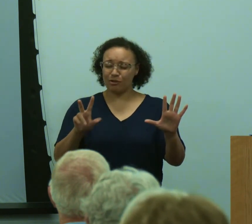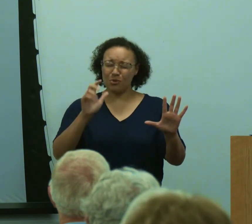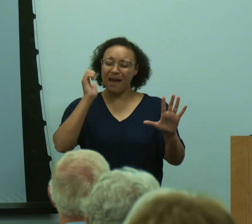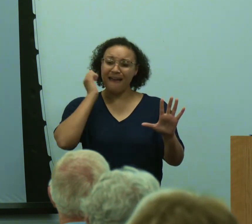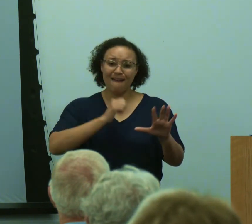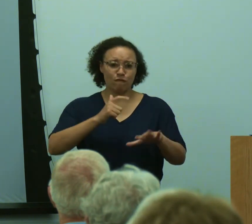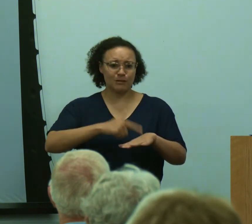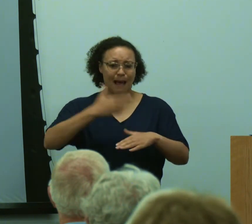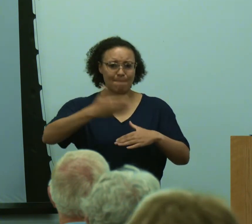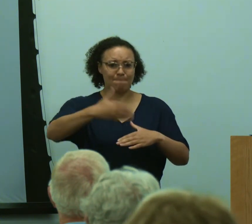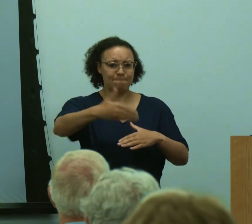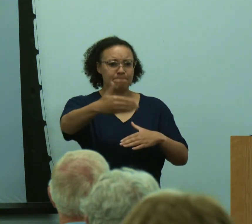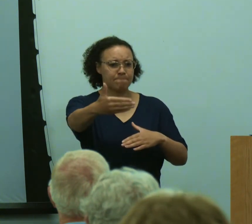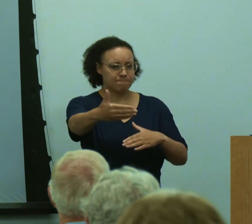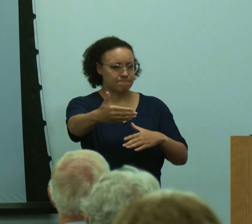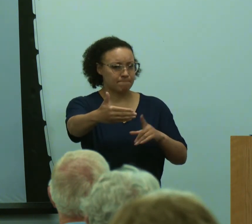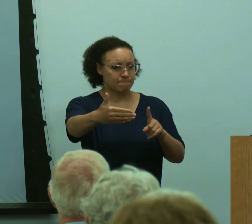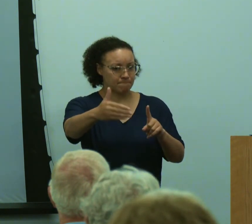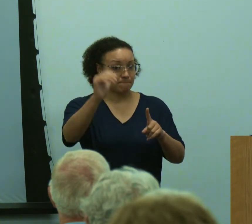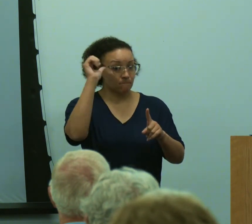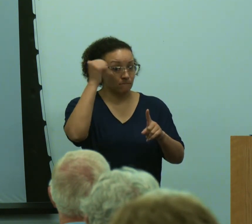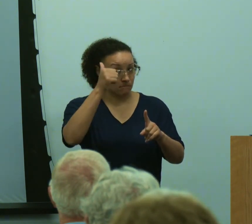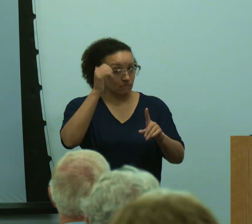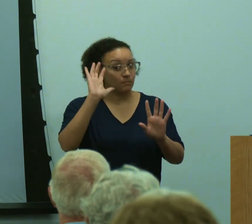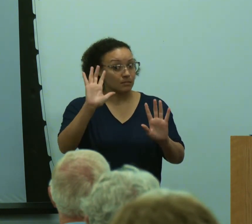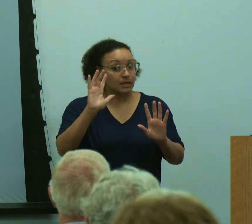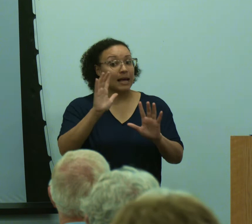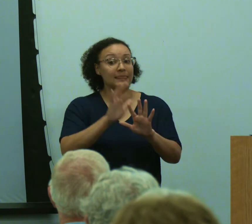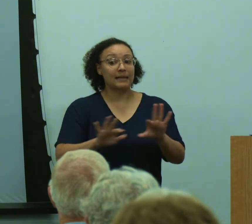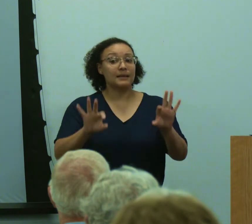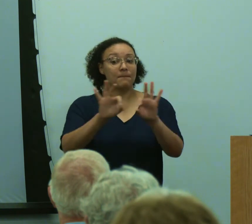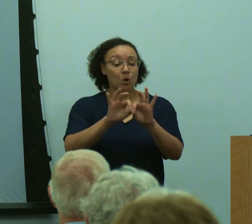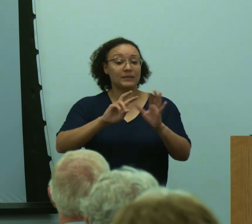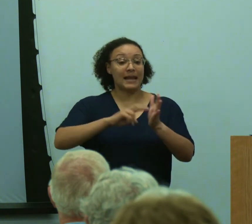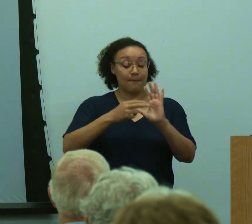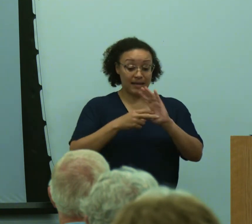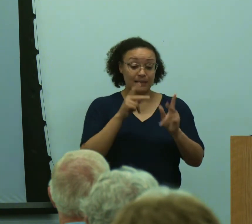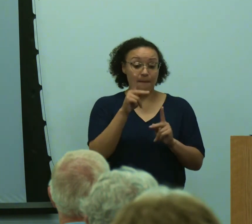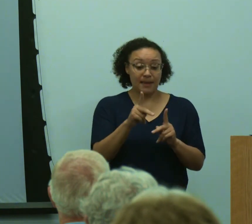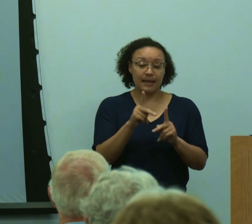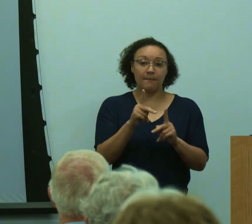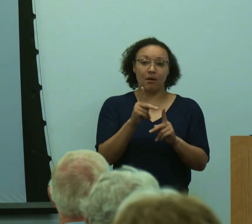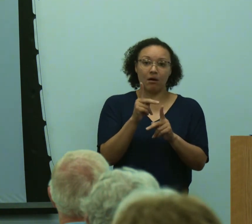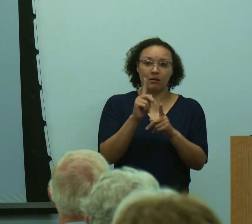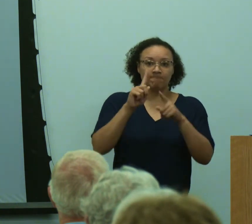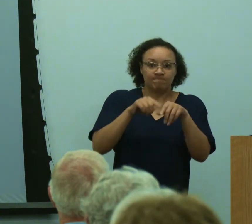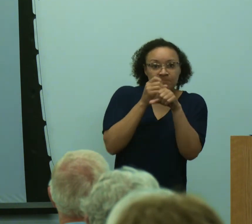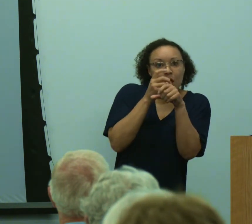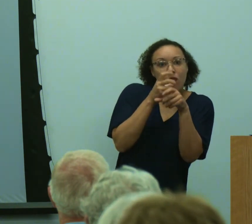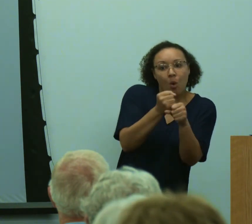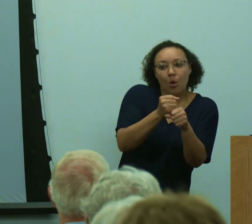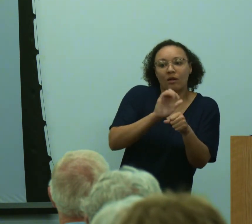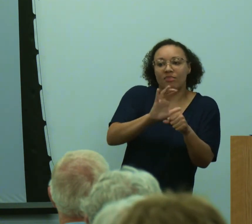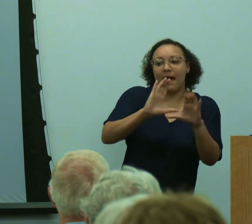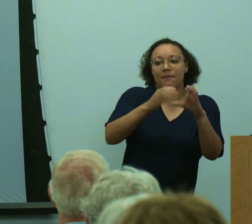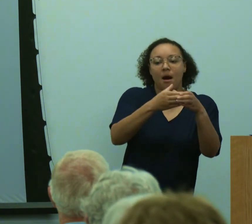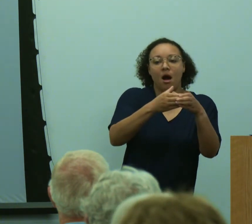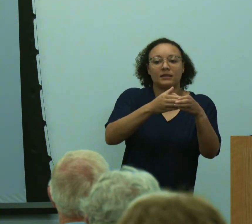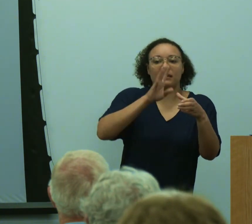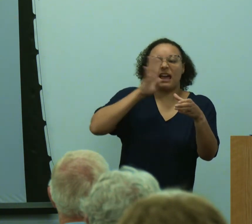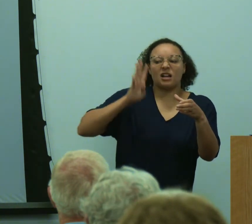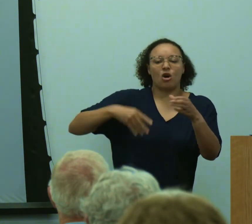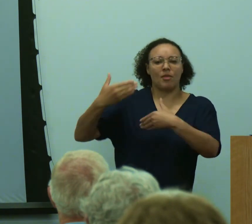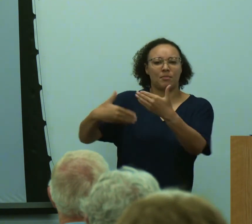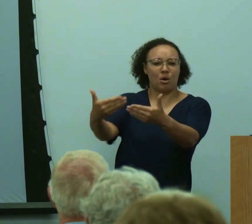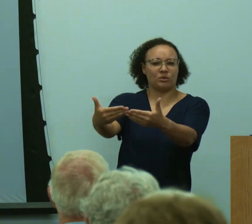time. And that's important to remember because that's people remaining loyal to their party, not to the process, even though the whole